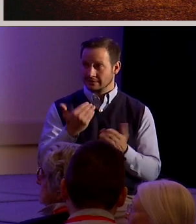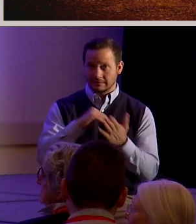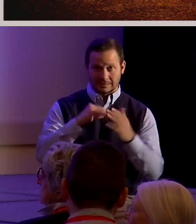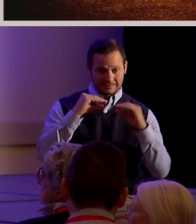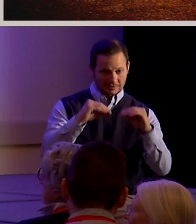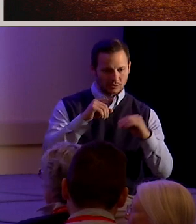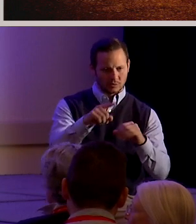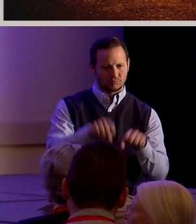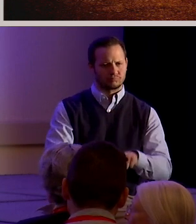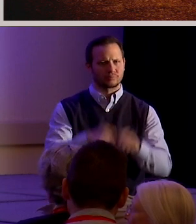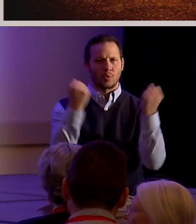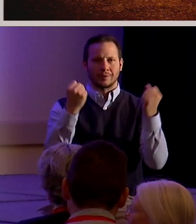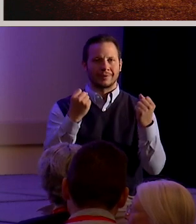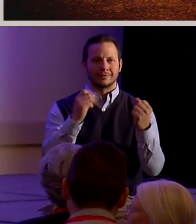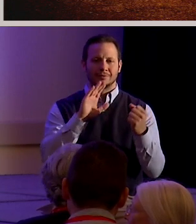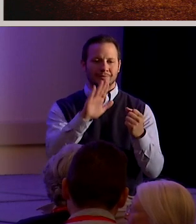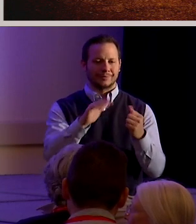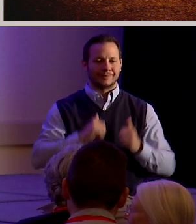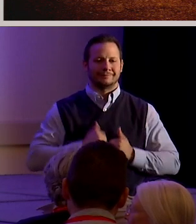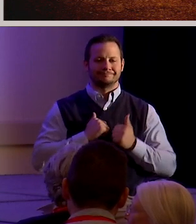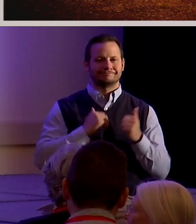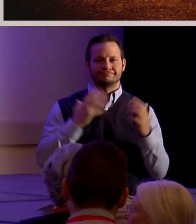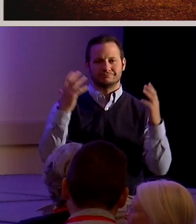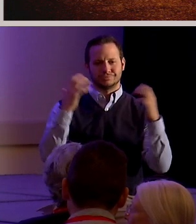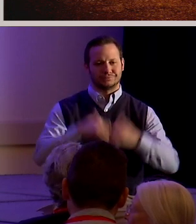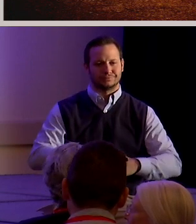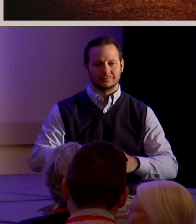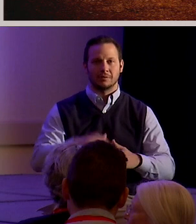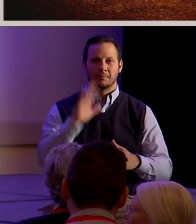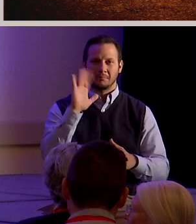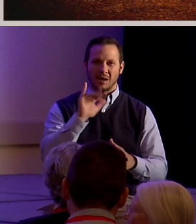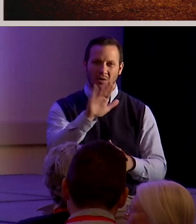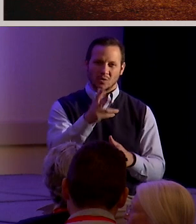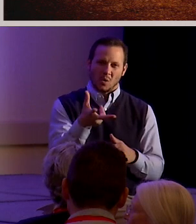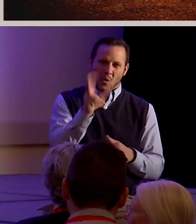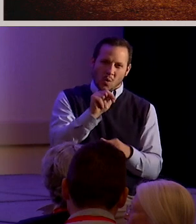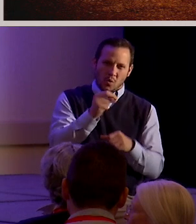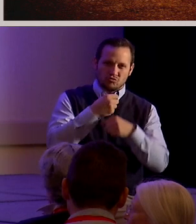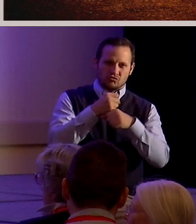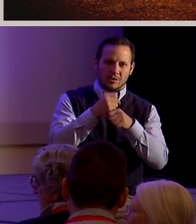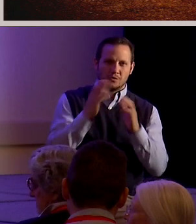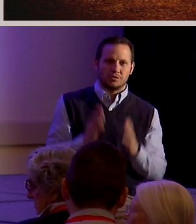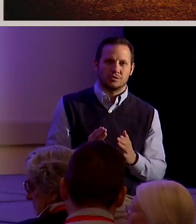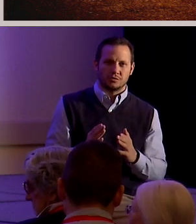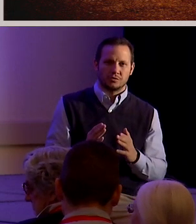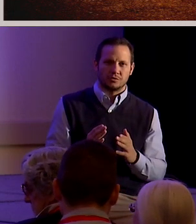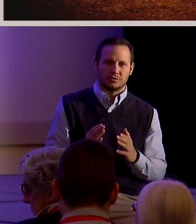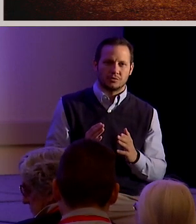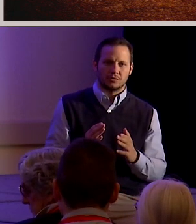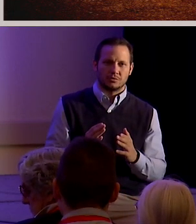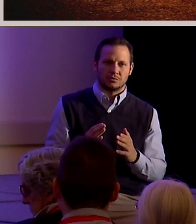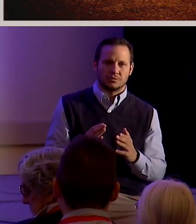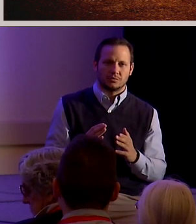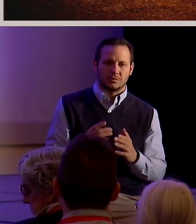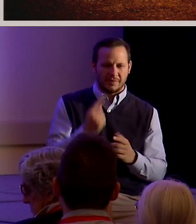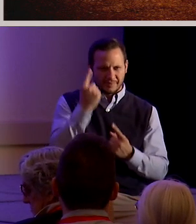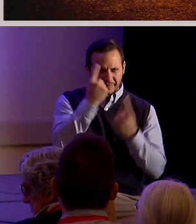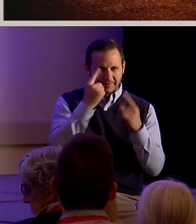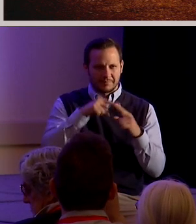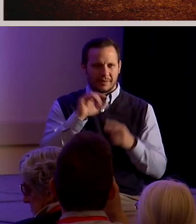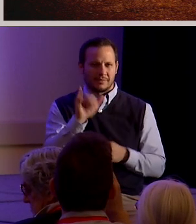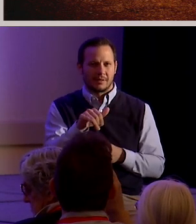you are doomed by your own creator. And I want you to think about that for just a second. The